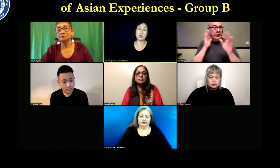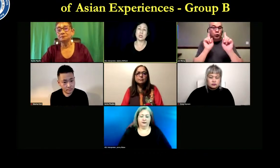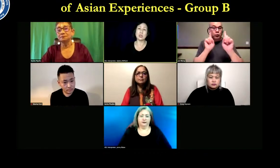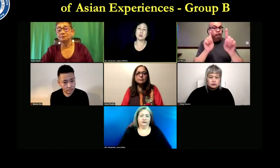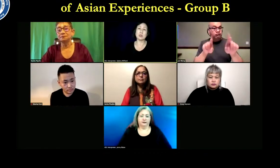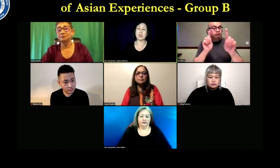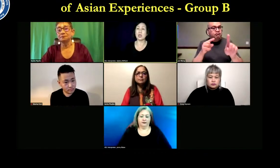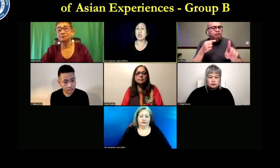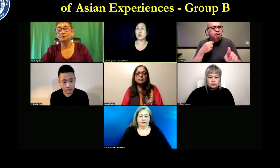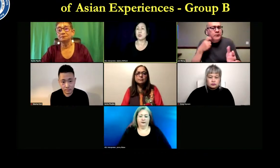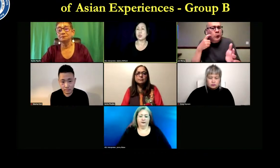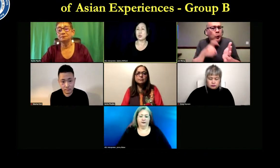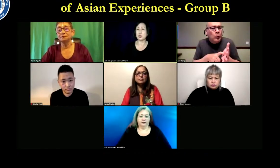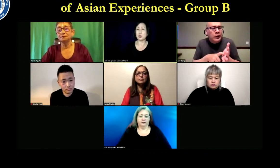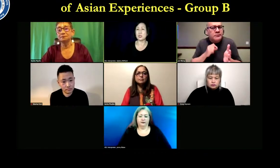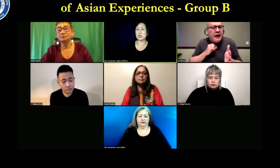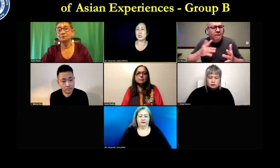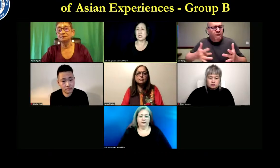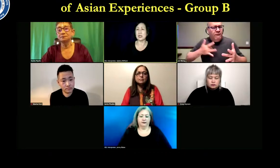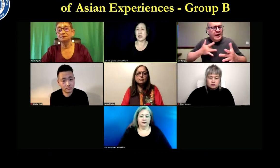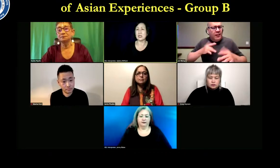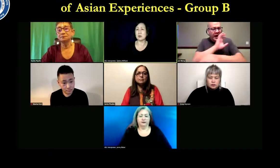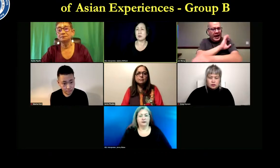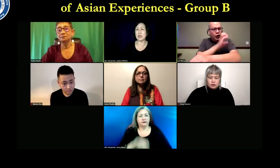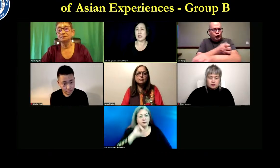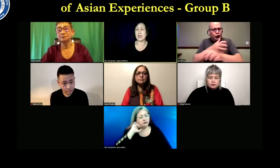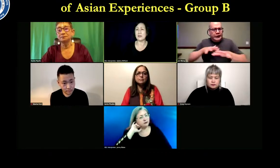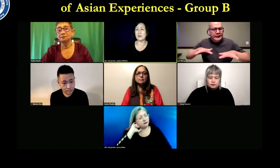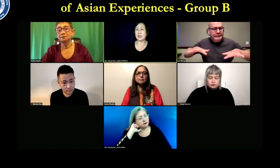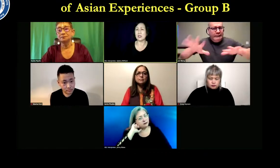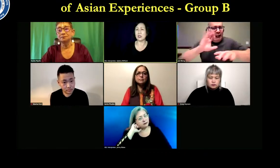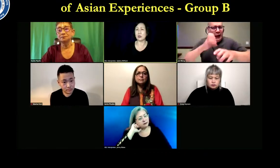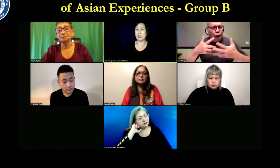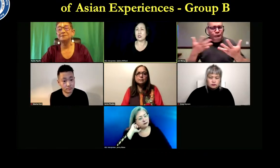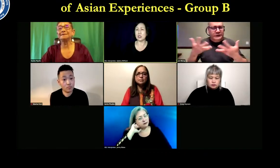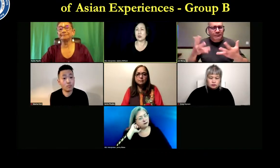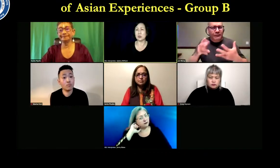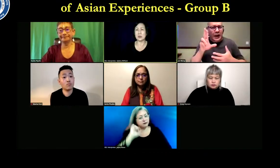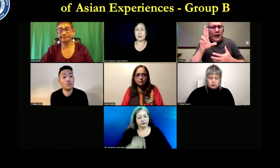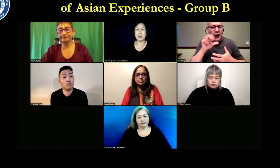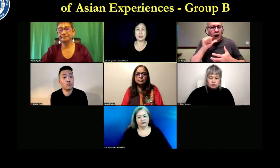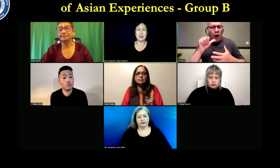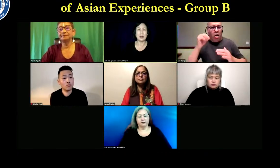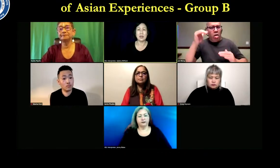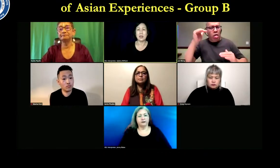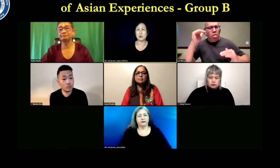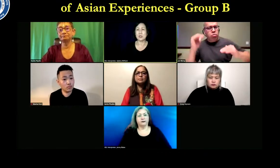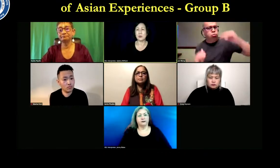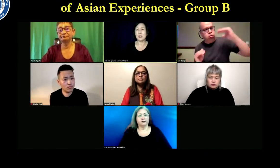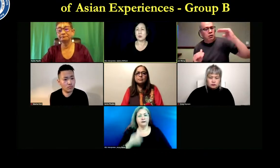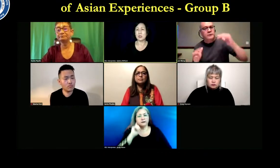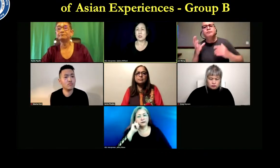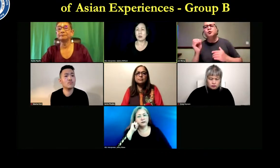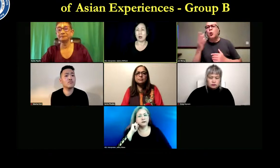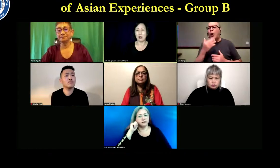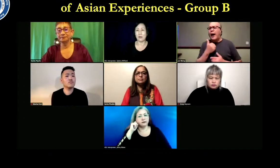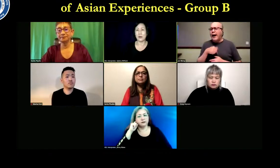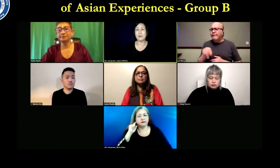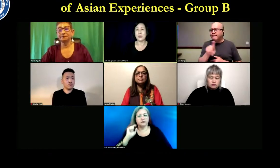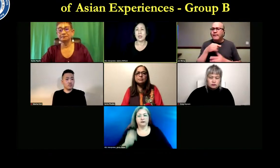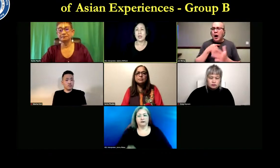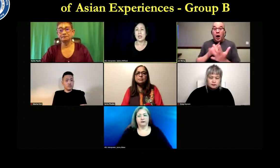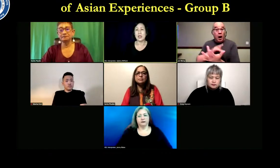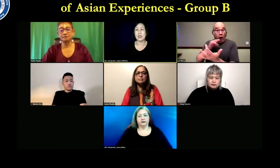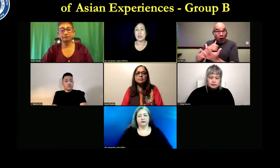so what I noticed like three students would attend class, but I had a feeling that their energy, there was something that was a little